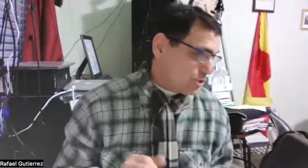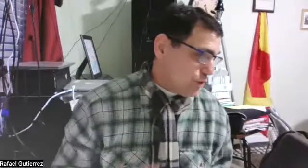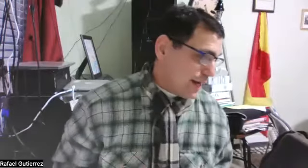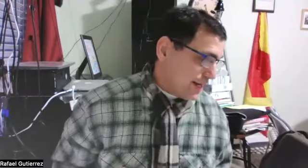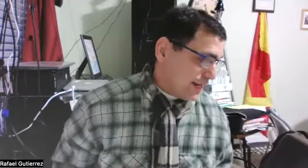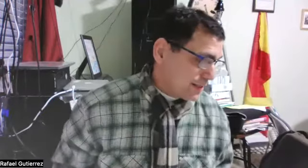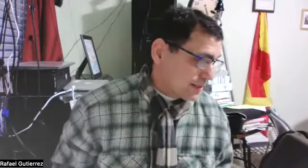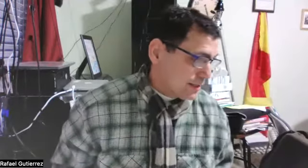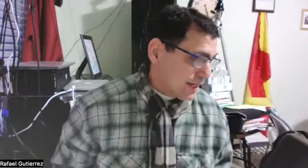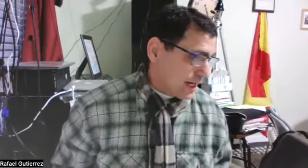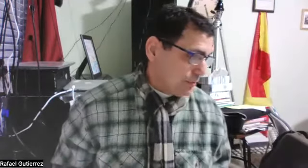one is, get up,